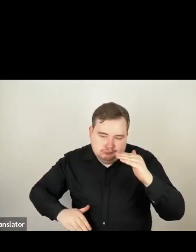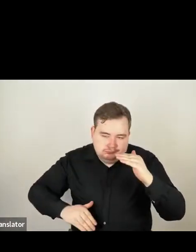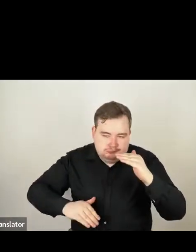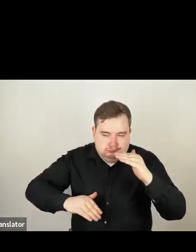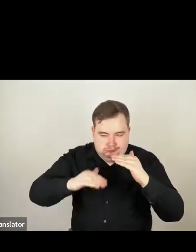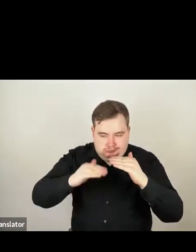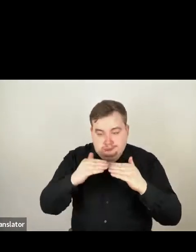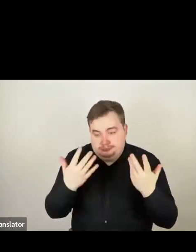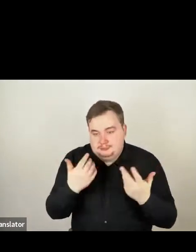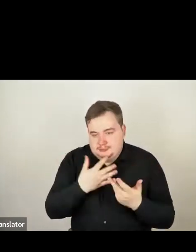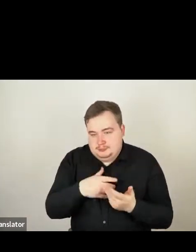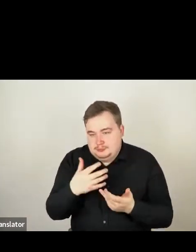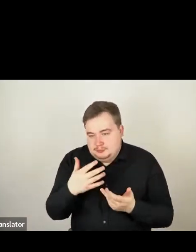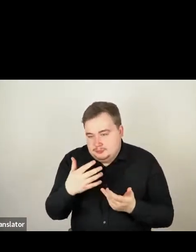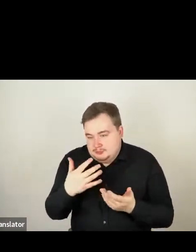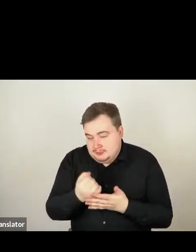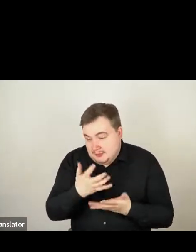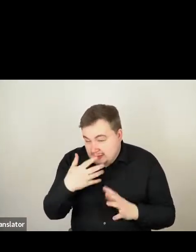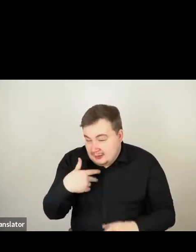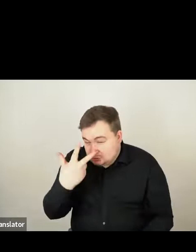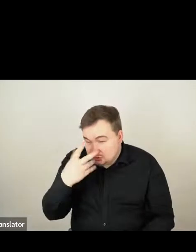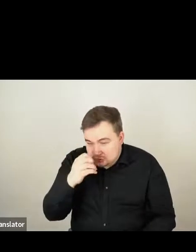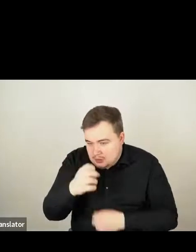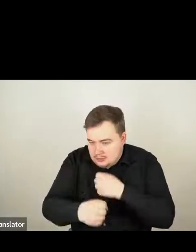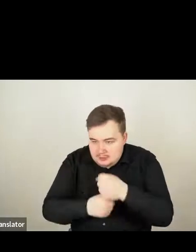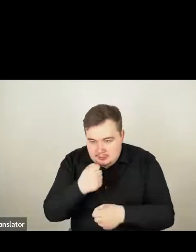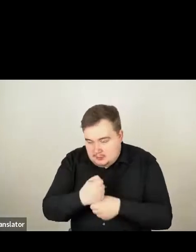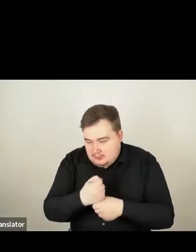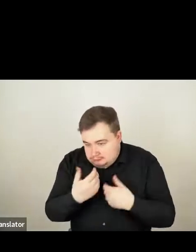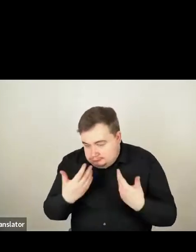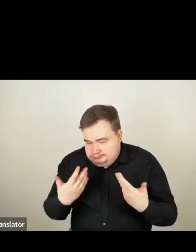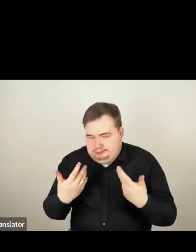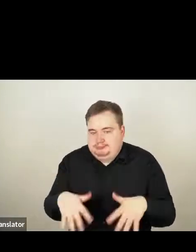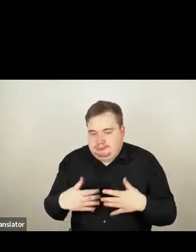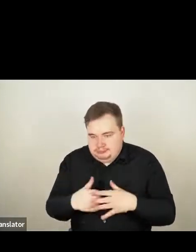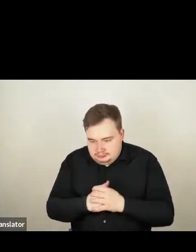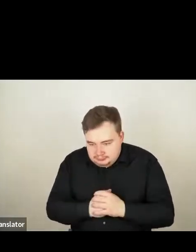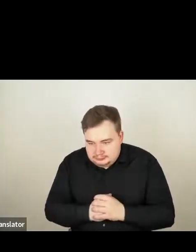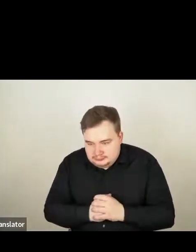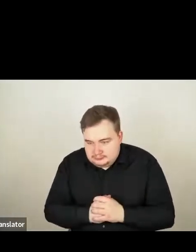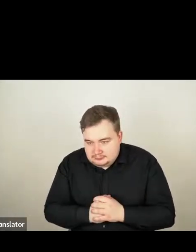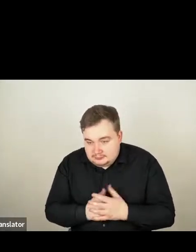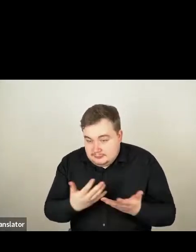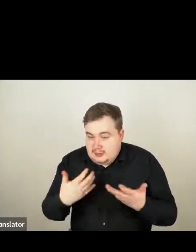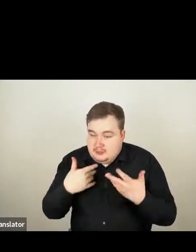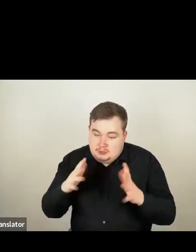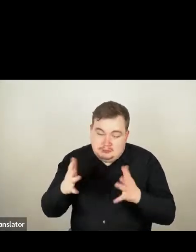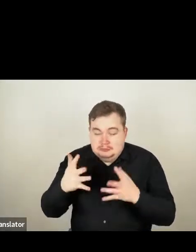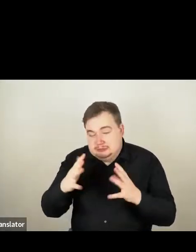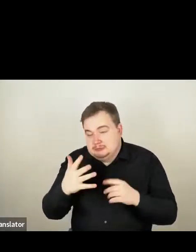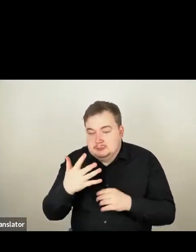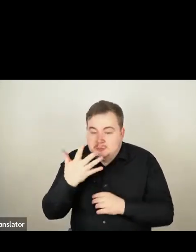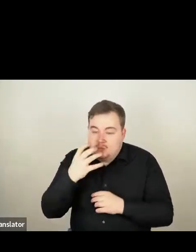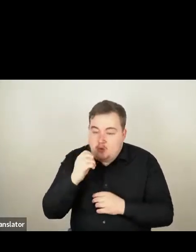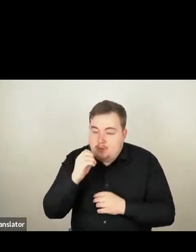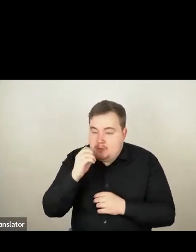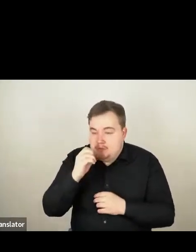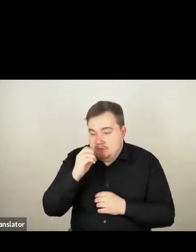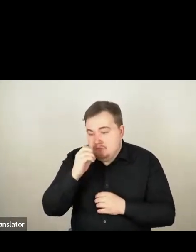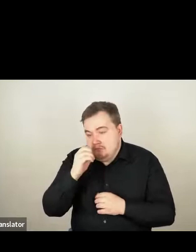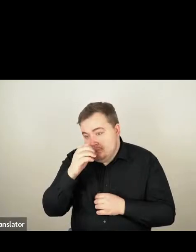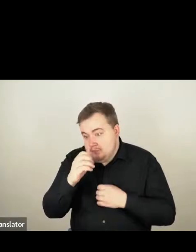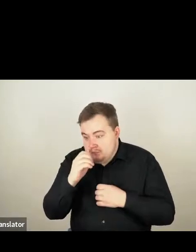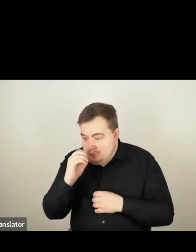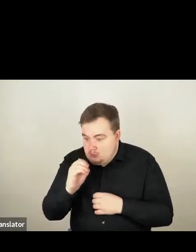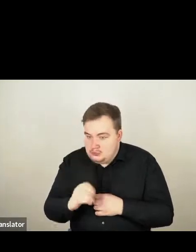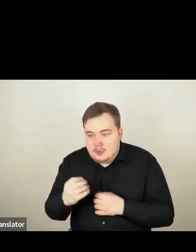being women. So we have over 50% of our members of Parliament from the Labour Party are women. But we started in the